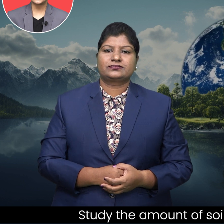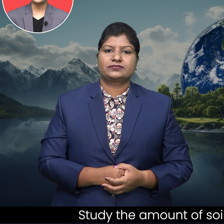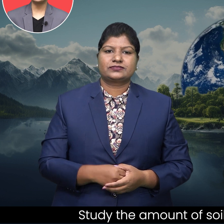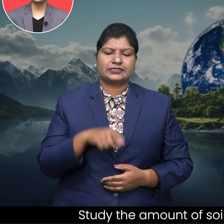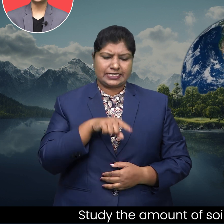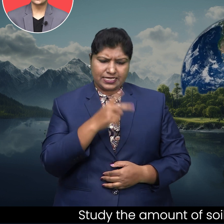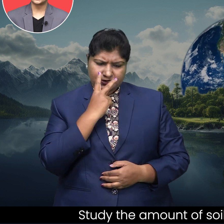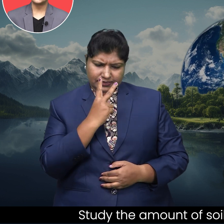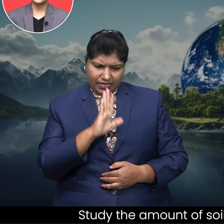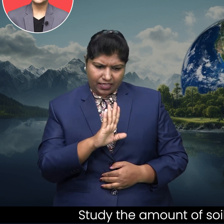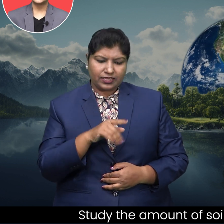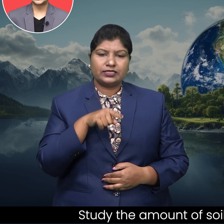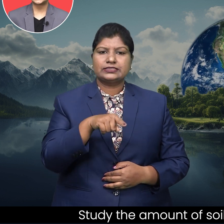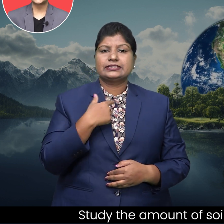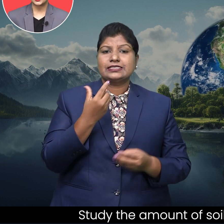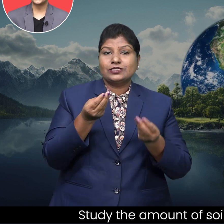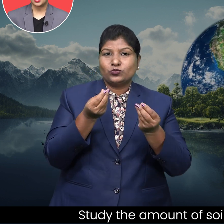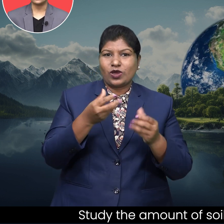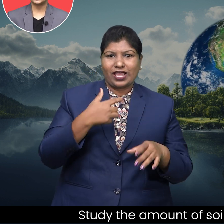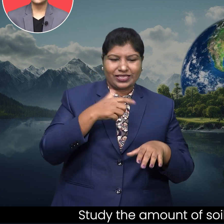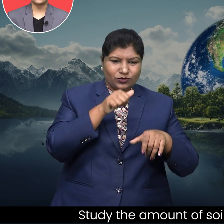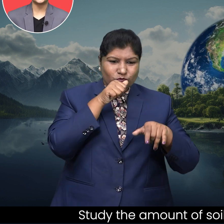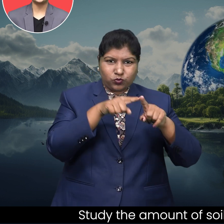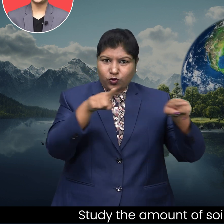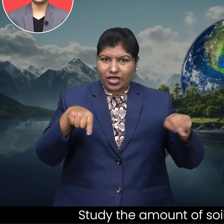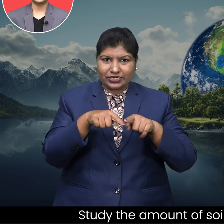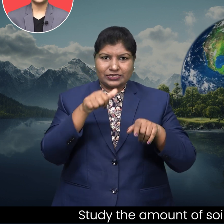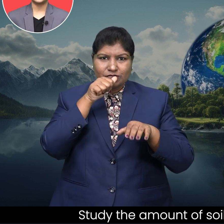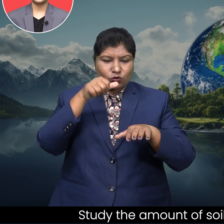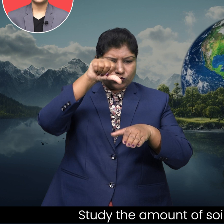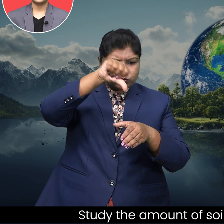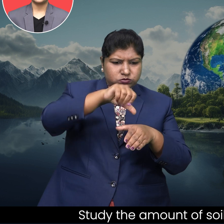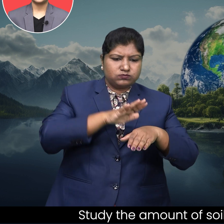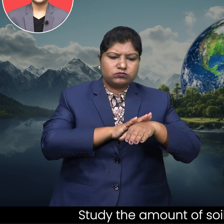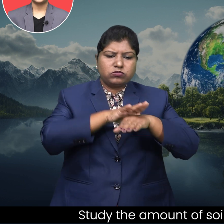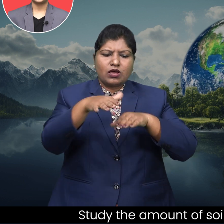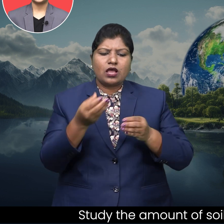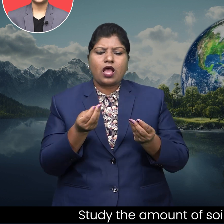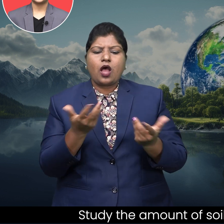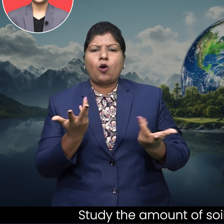Study the amount of soil that is carried out of the trays.